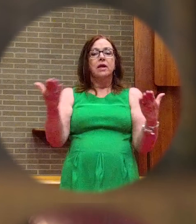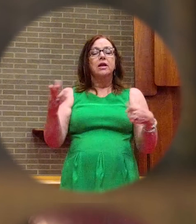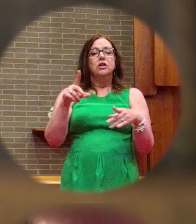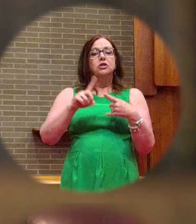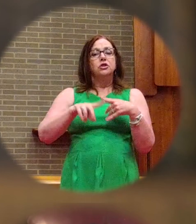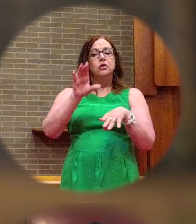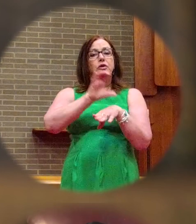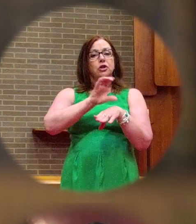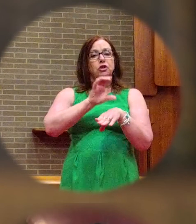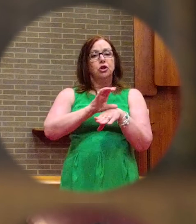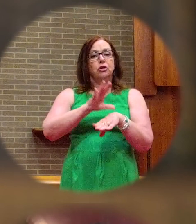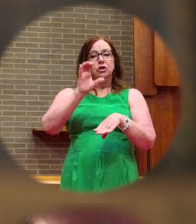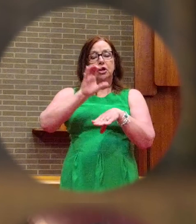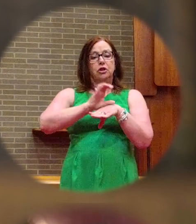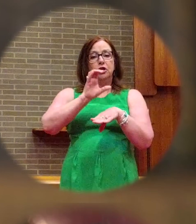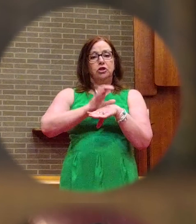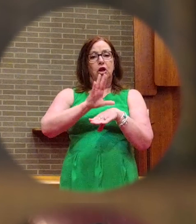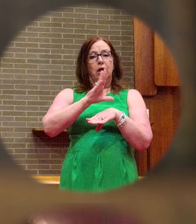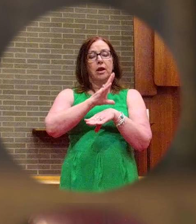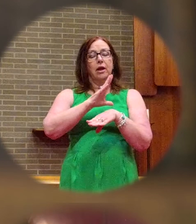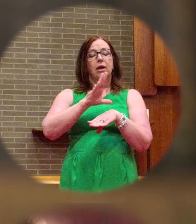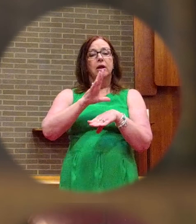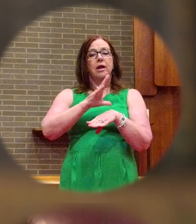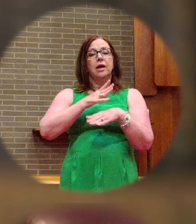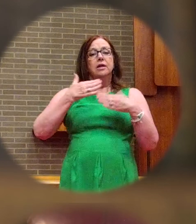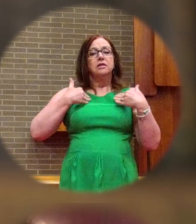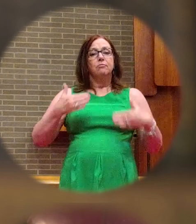the church, which is the body, the